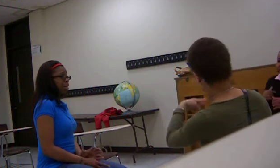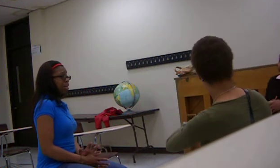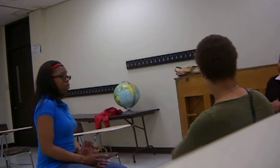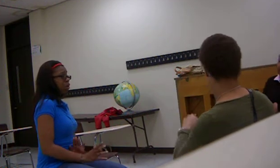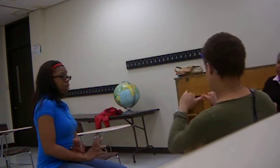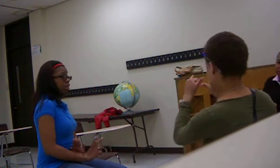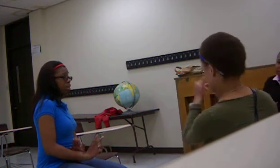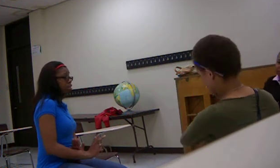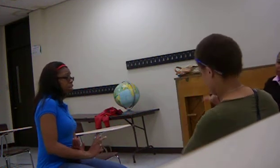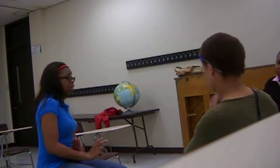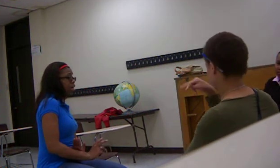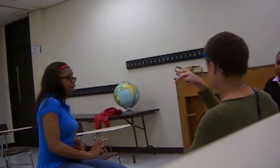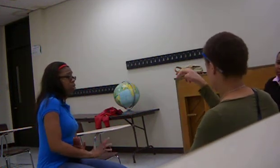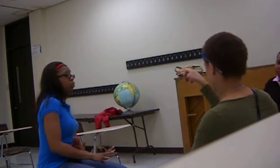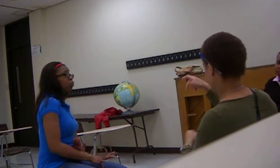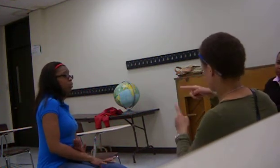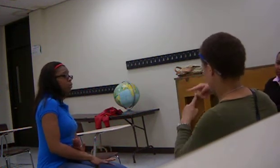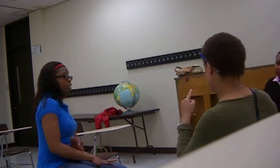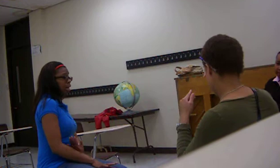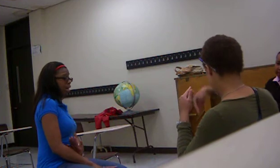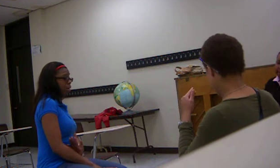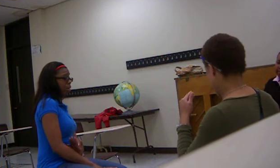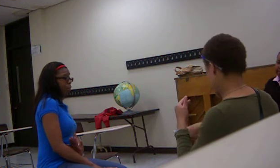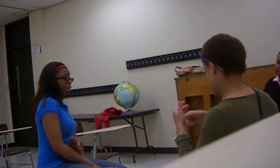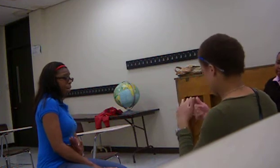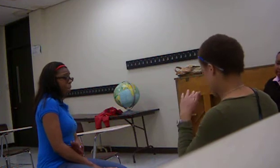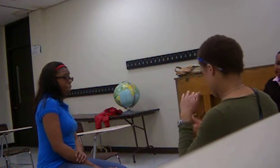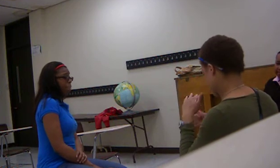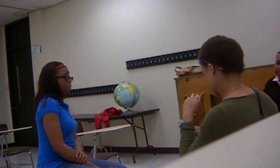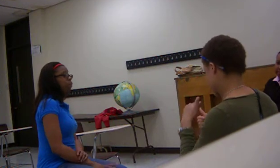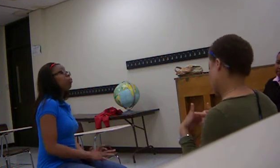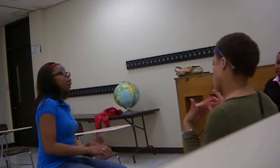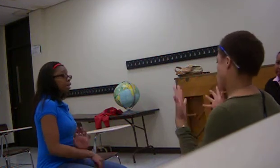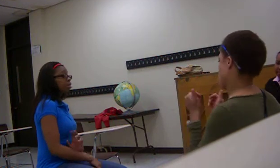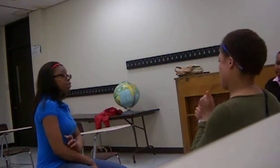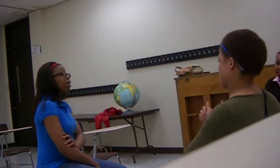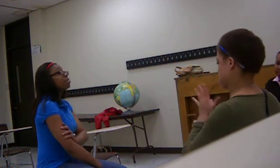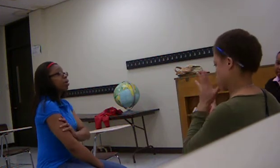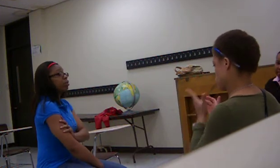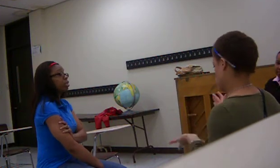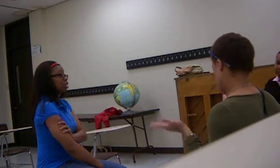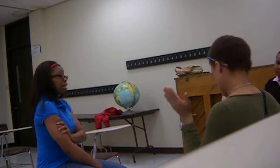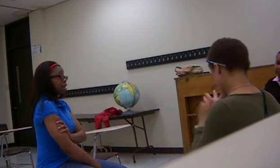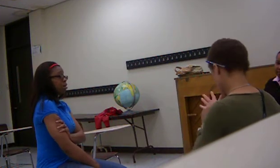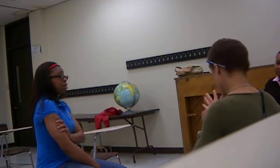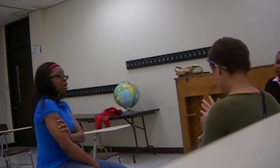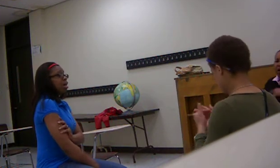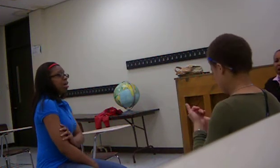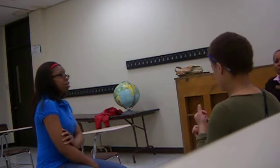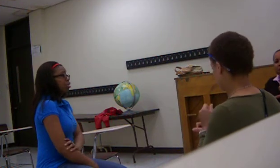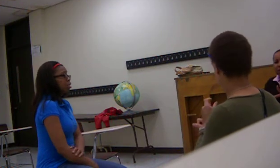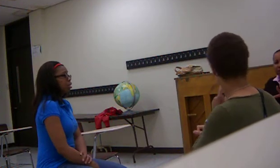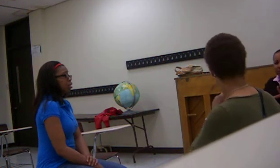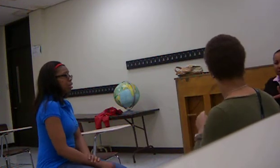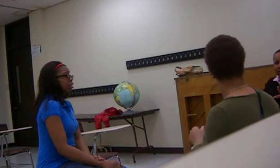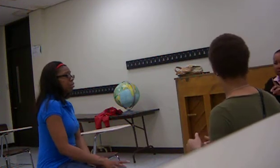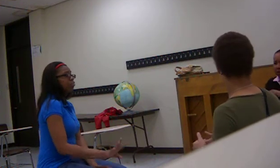Bethany walked into a room, and we sat down. We walked down to the basement, and we just sat down. Hold on, Miss Dale, hold